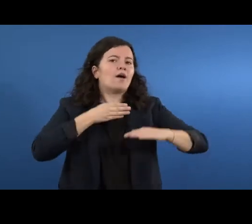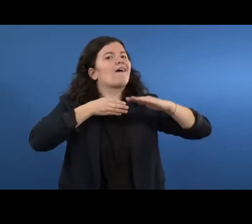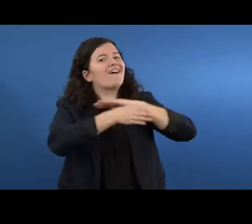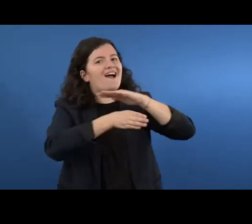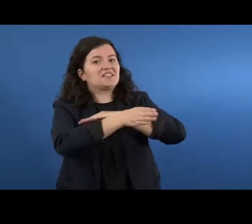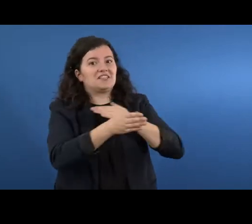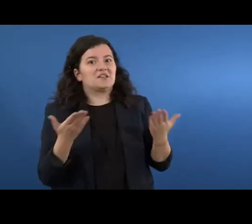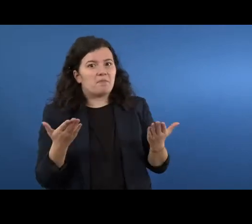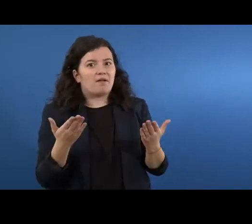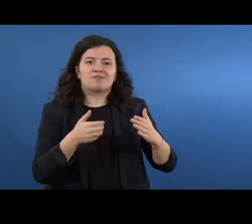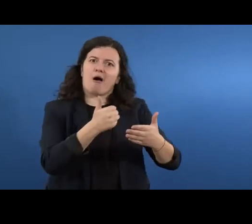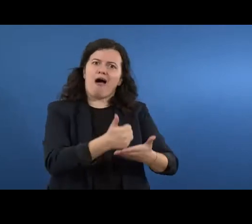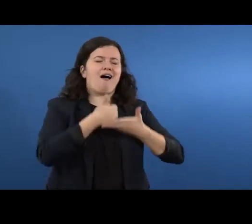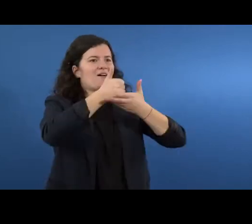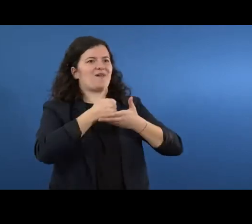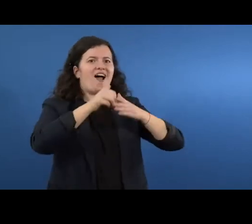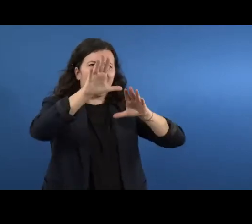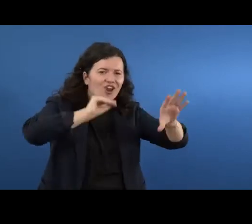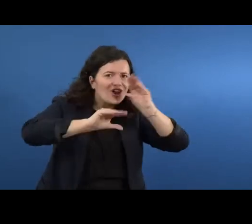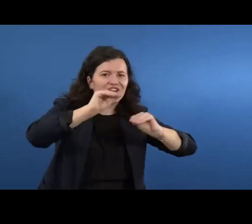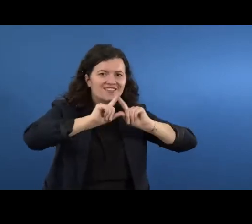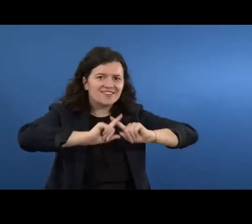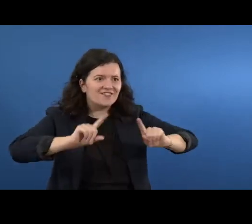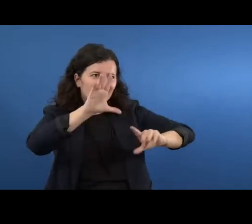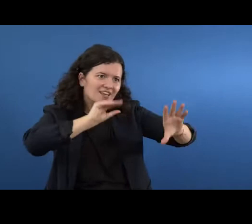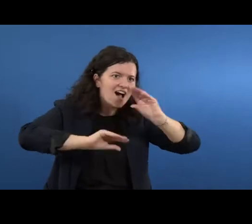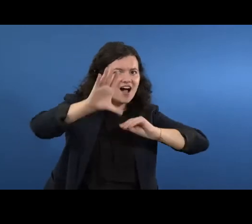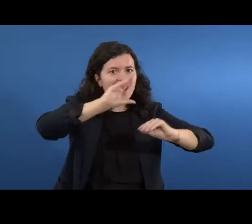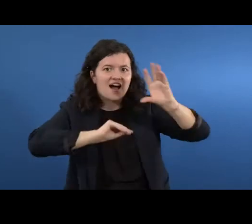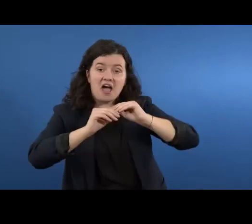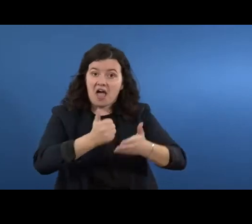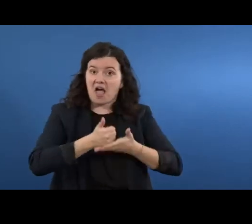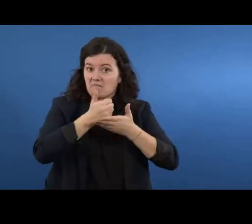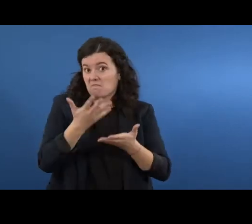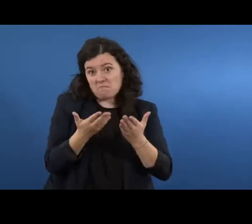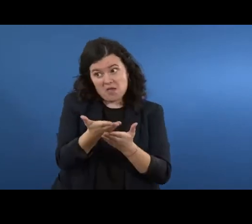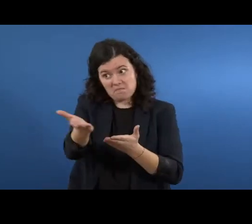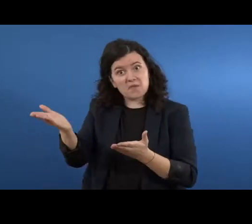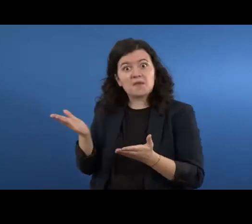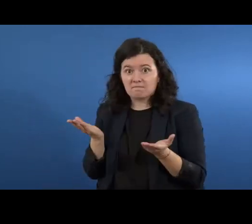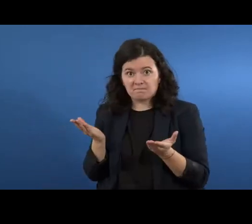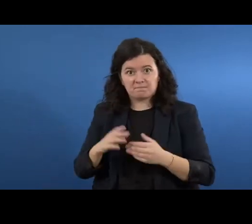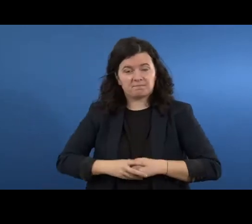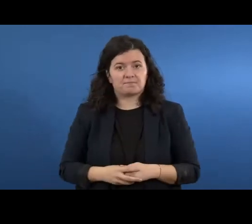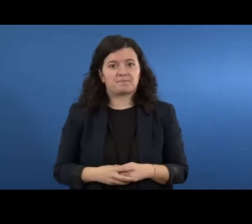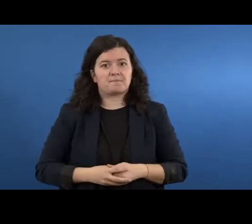of persons with disabilities and enable them that way to participate in formal